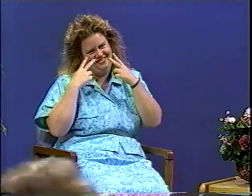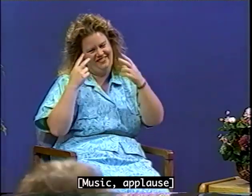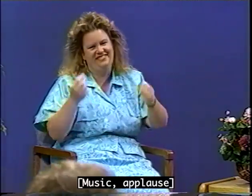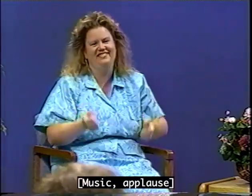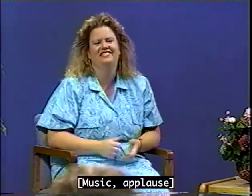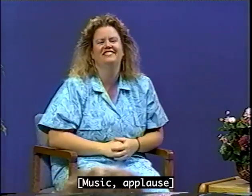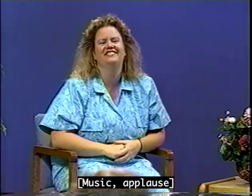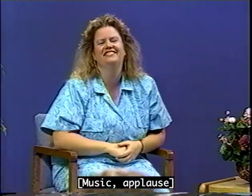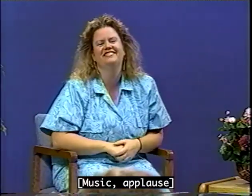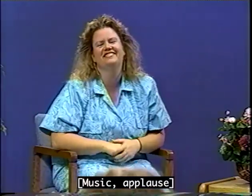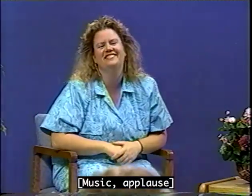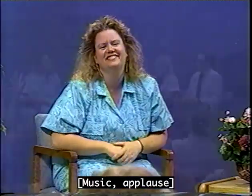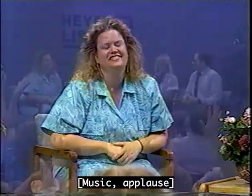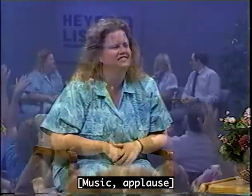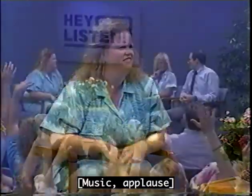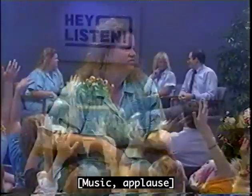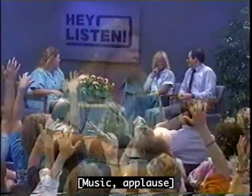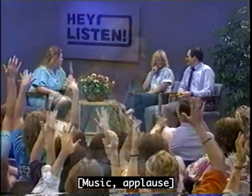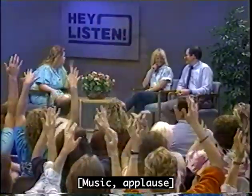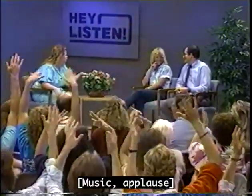word.